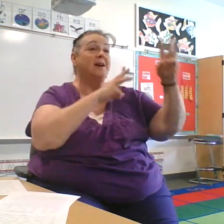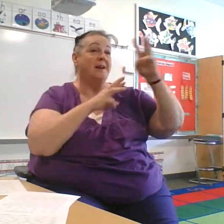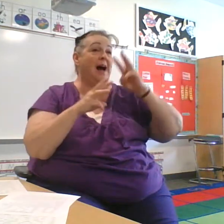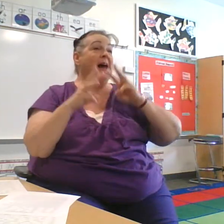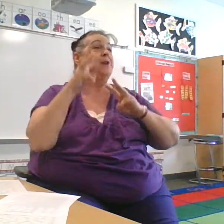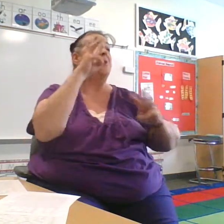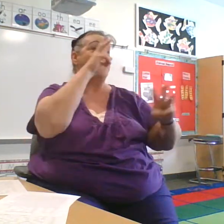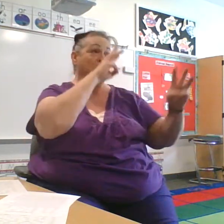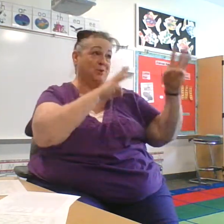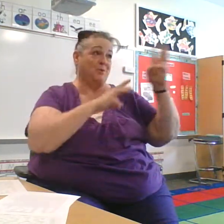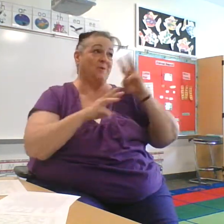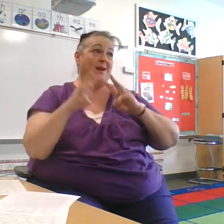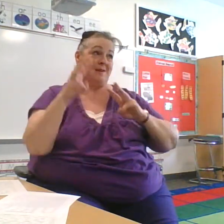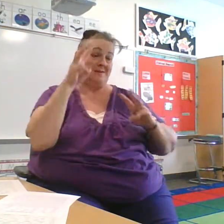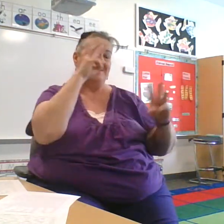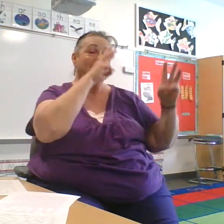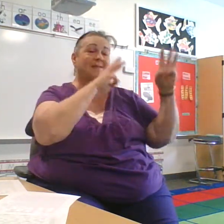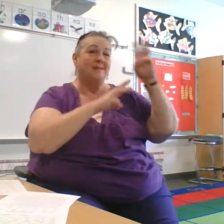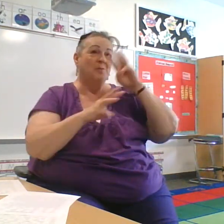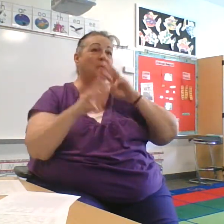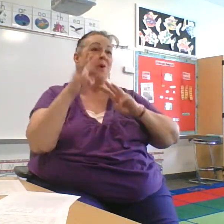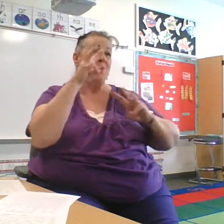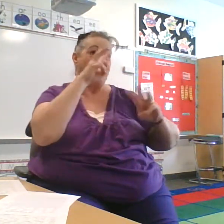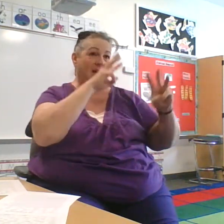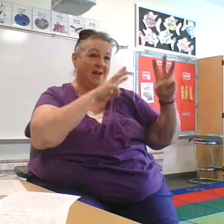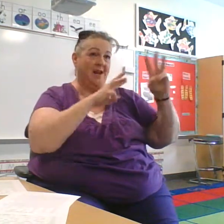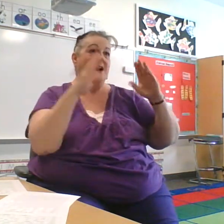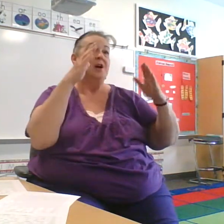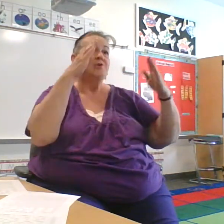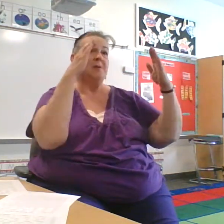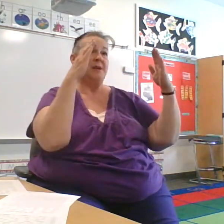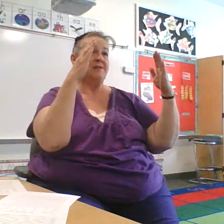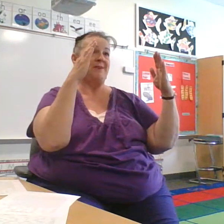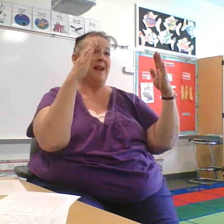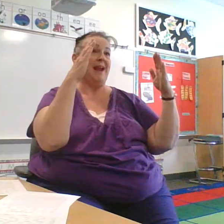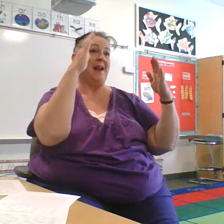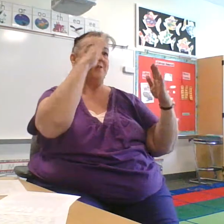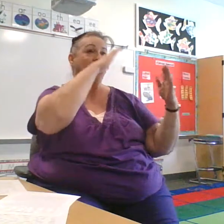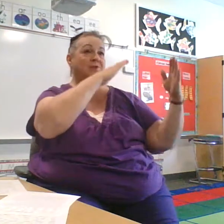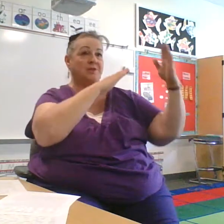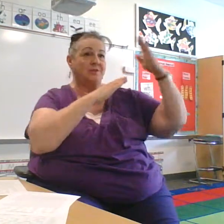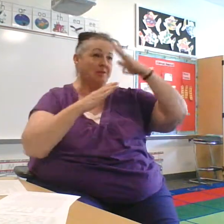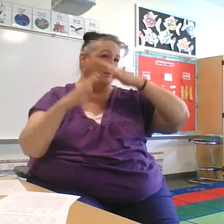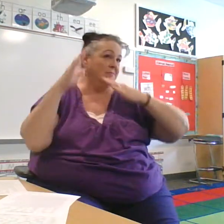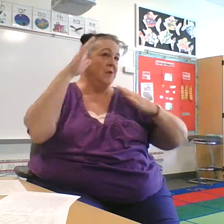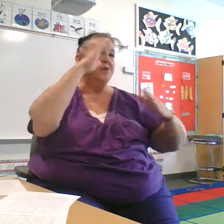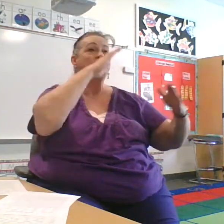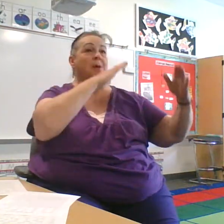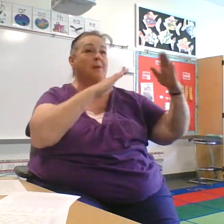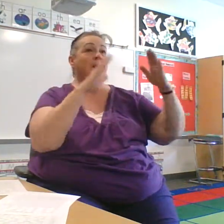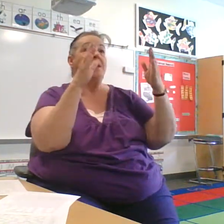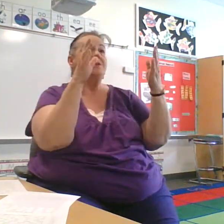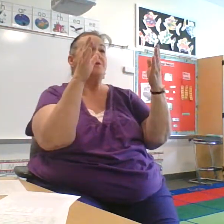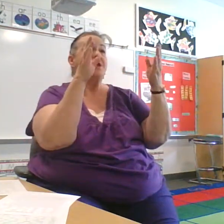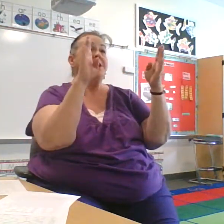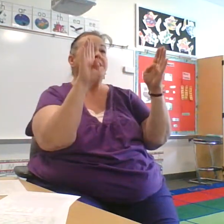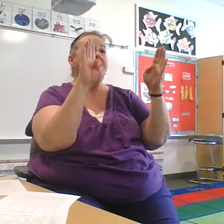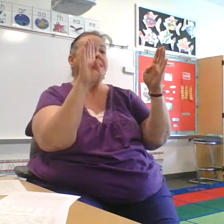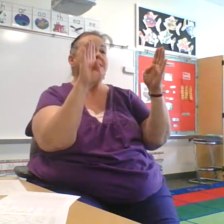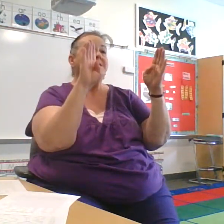I know those two are right. So Worry. Trouble is a flat hand. Just trouble. Don't tuck your thumbs in because it looks